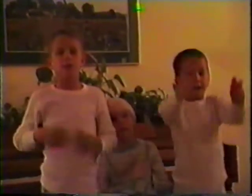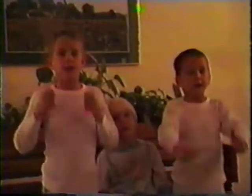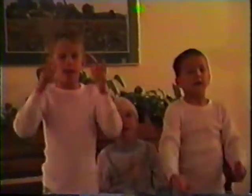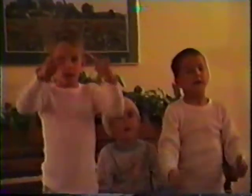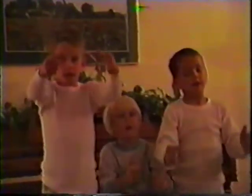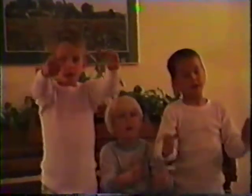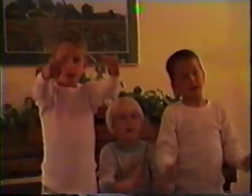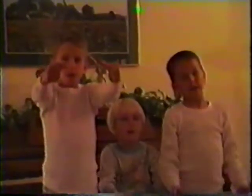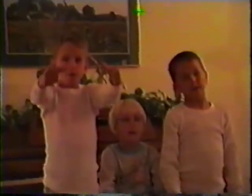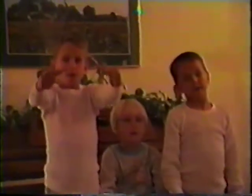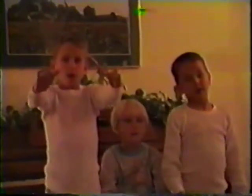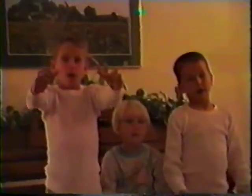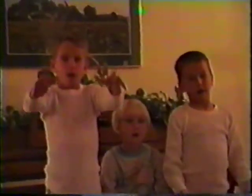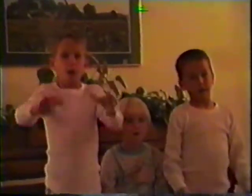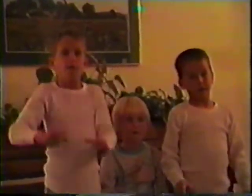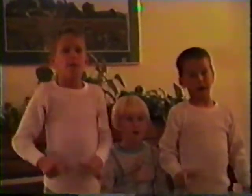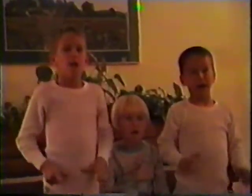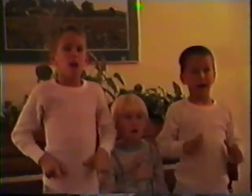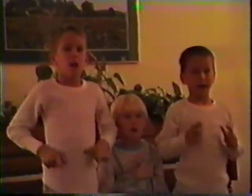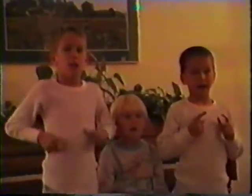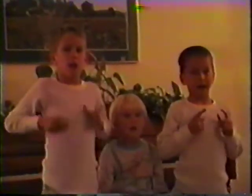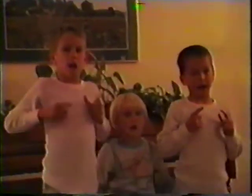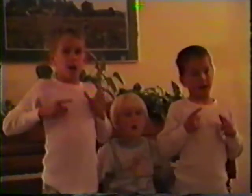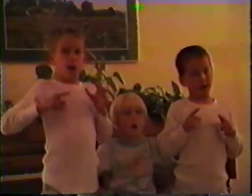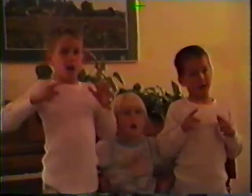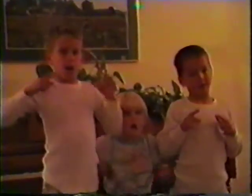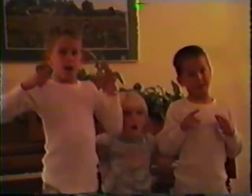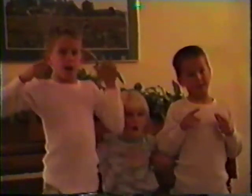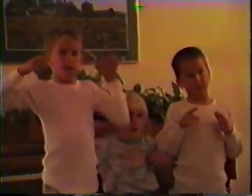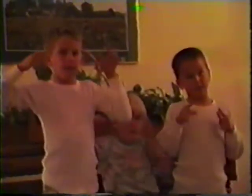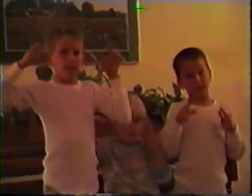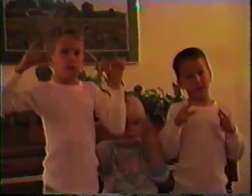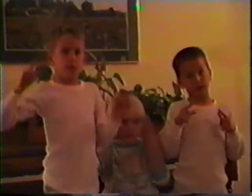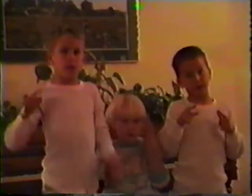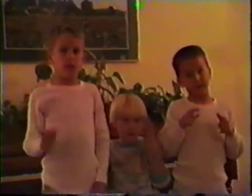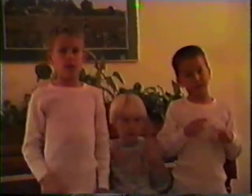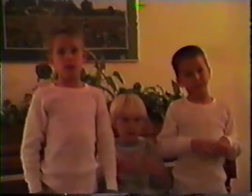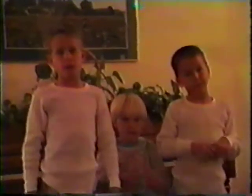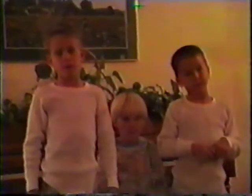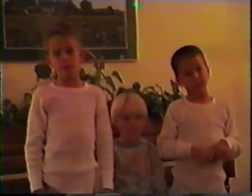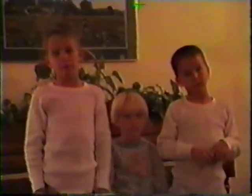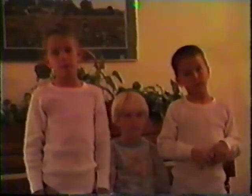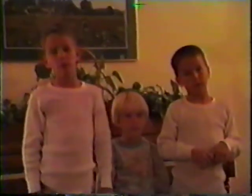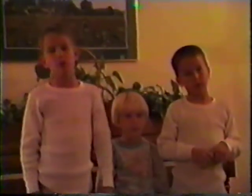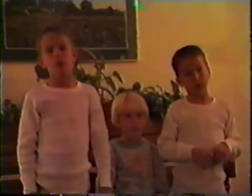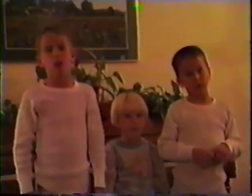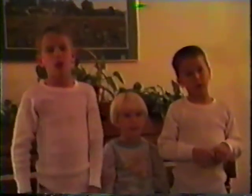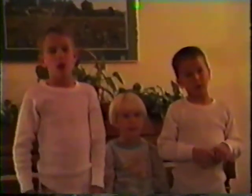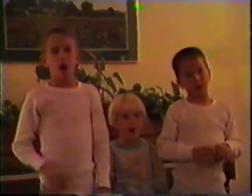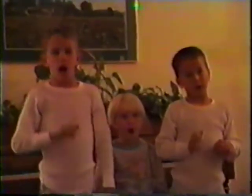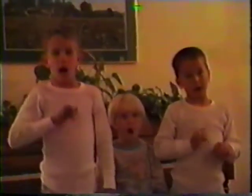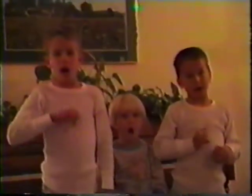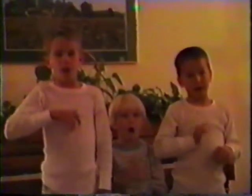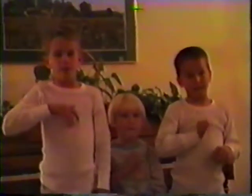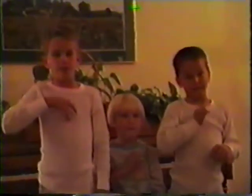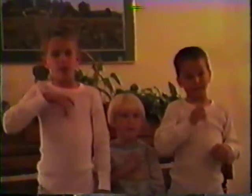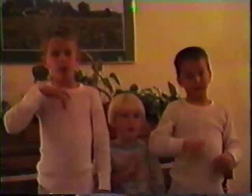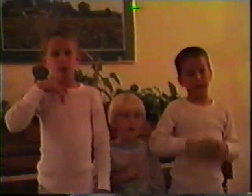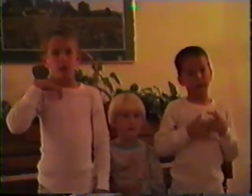give all my life to Him. I feel